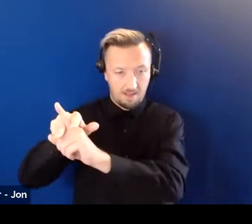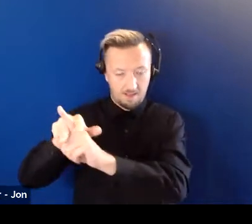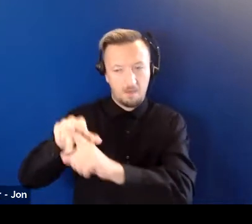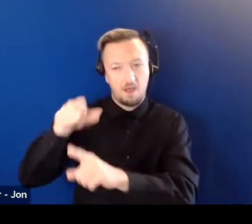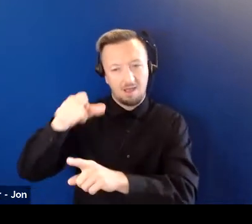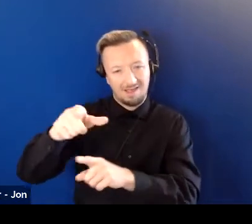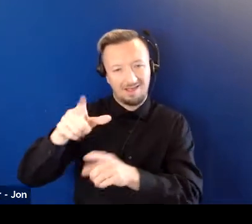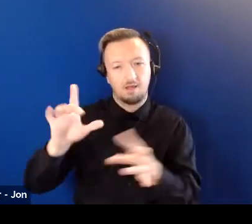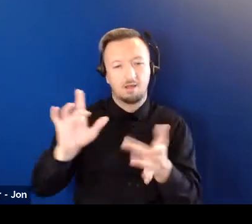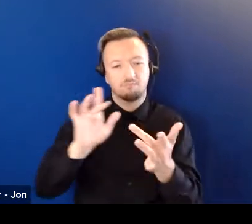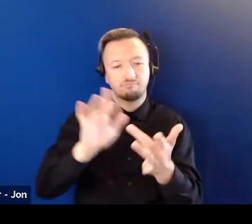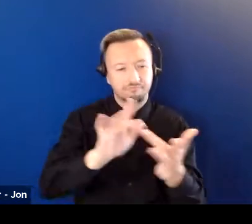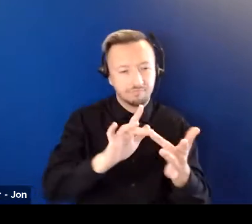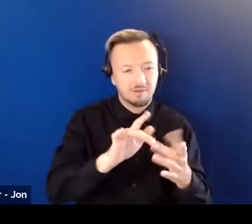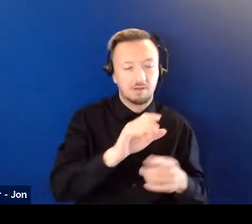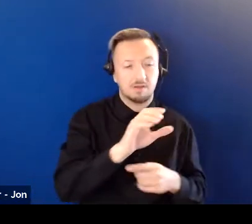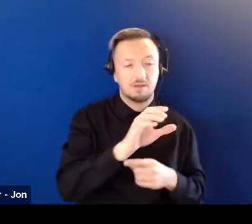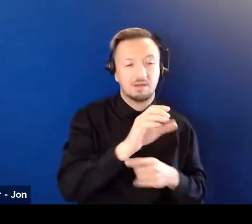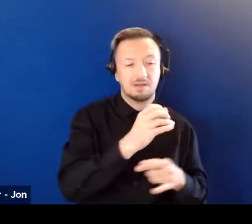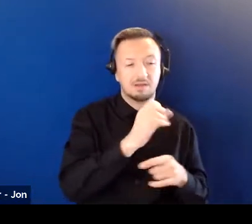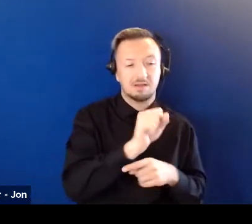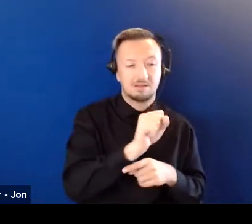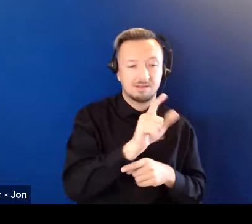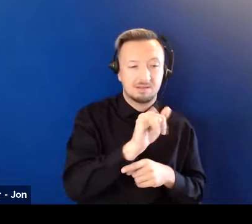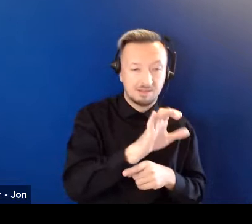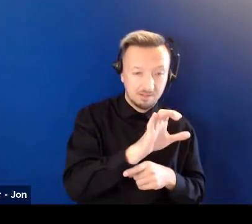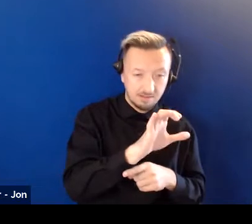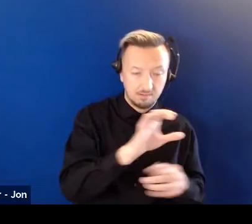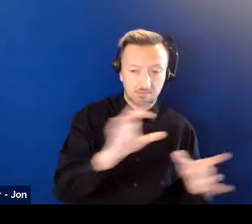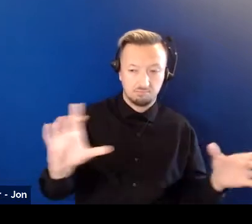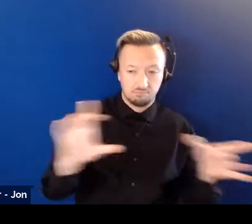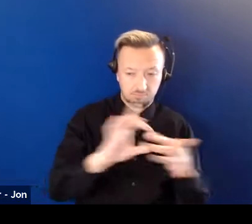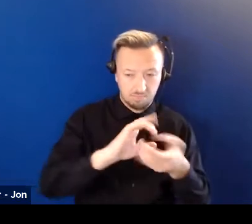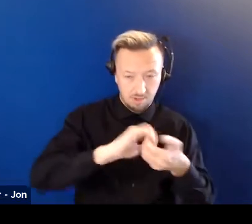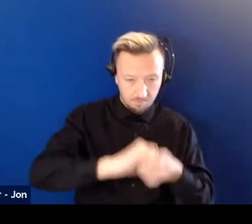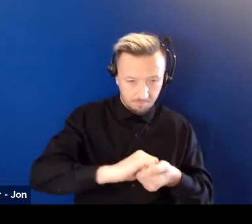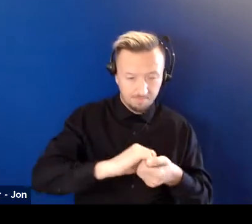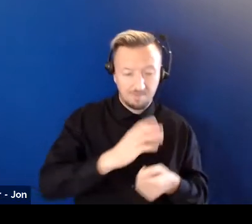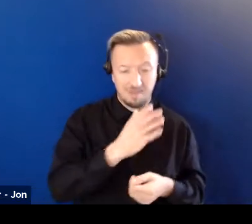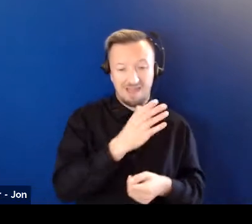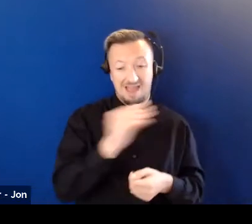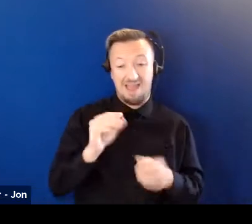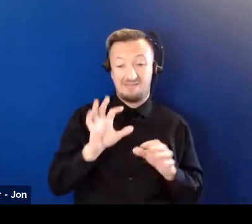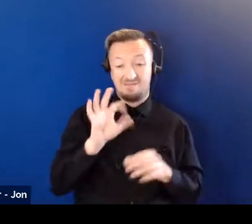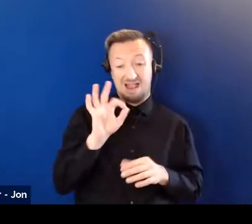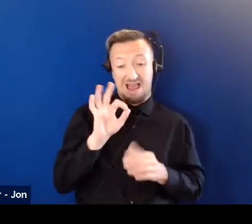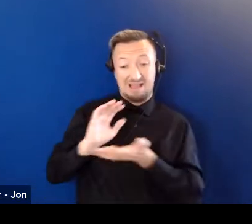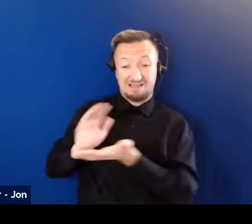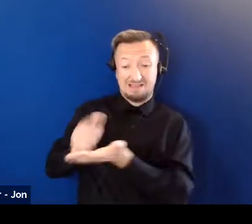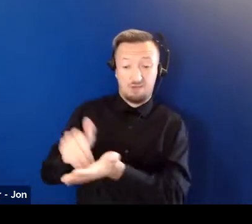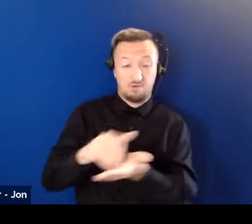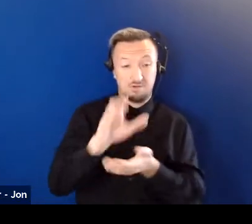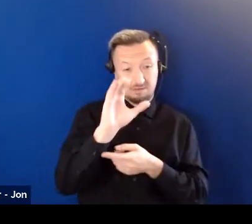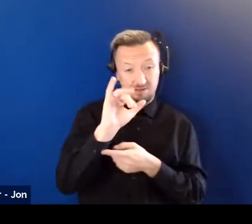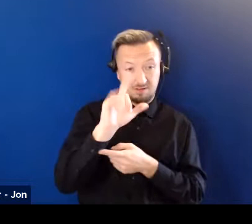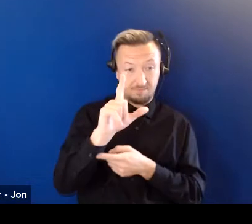the statewide Independent Living Council and the 9 Centers for Independent Living. So we were